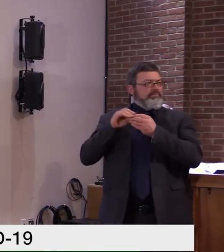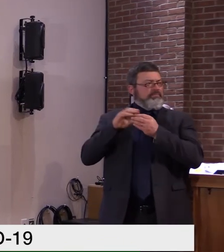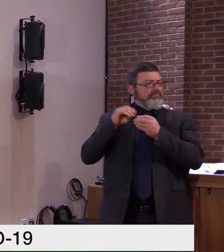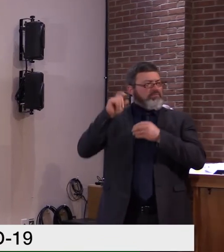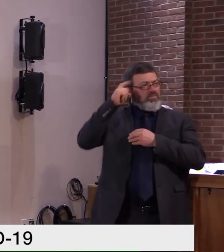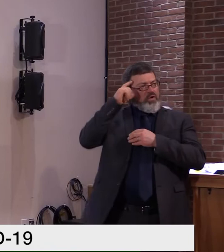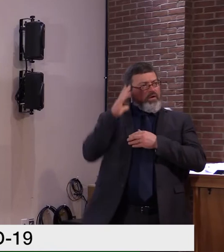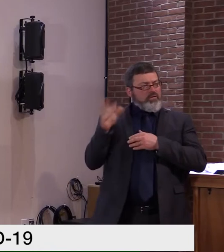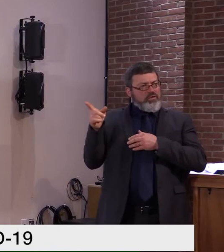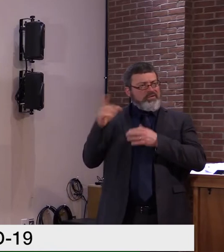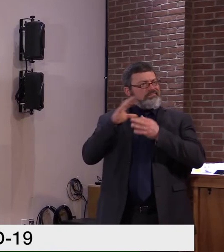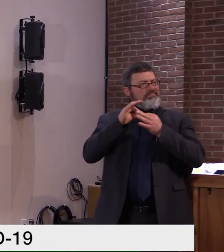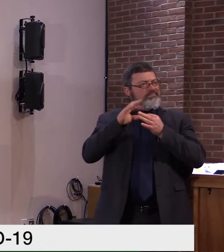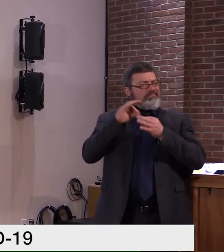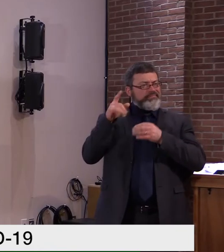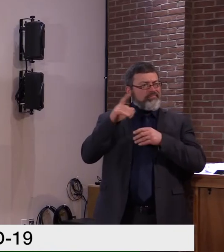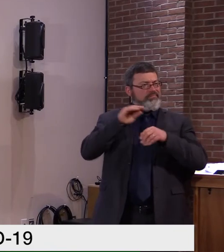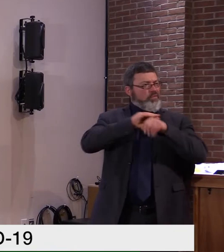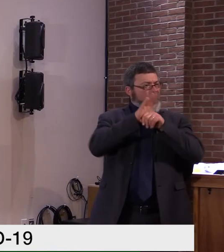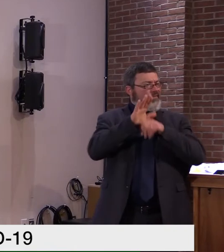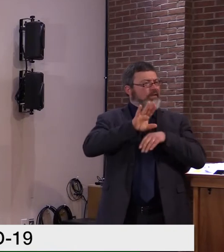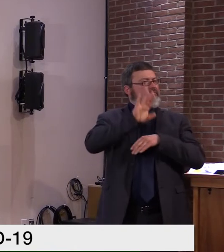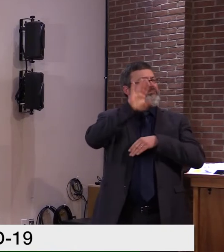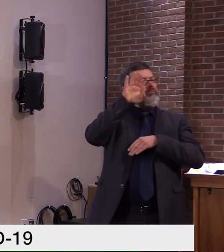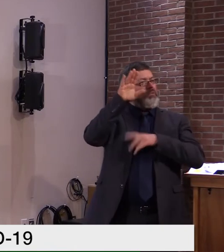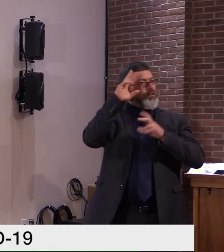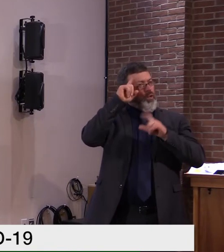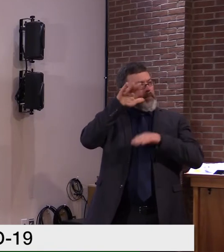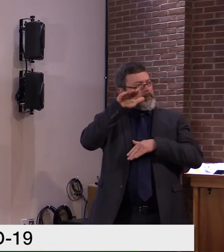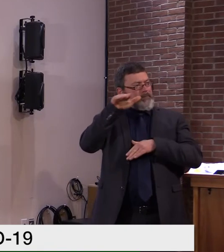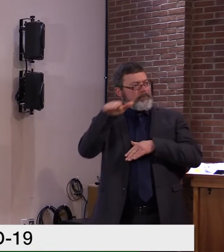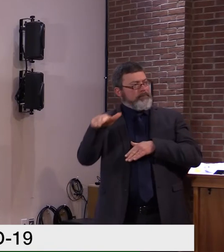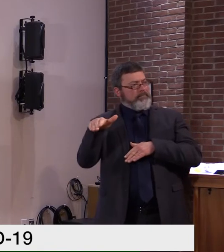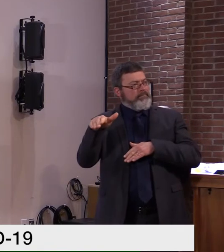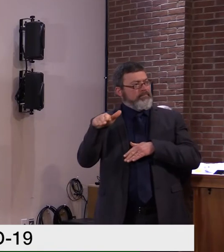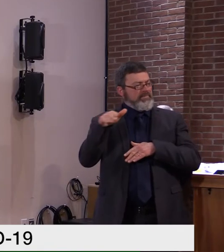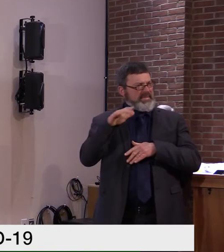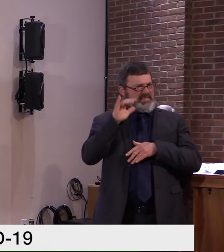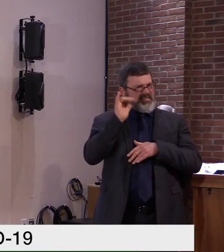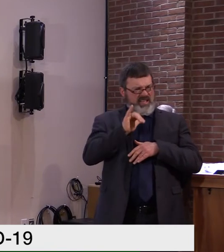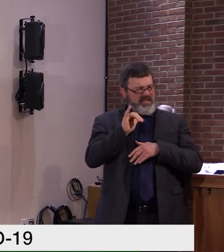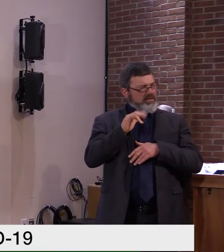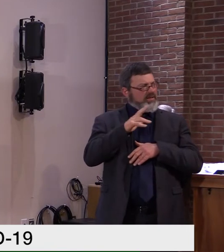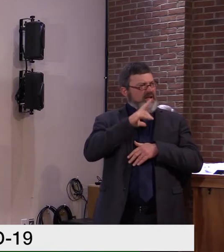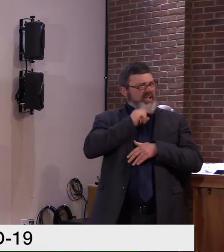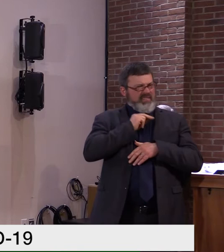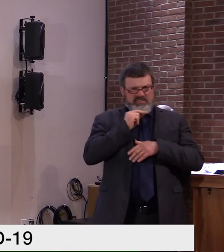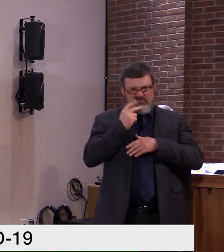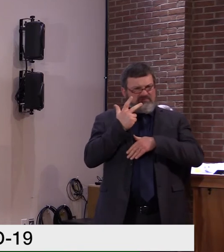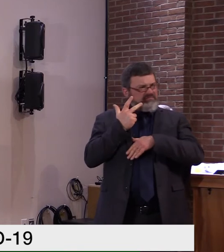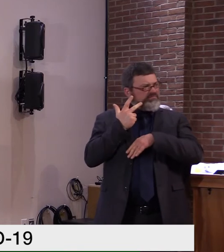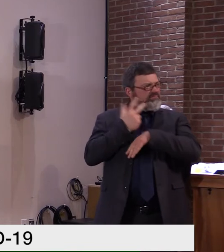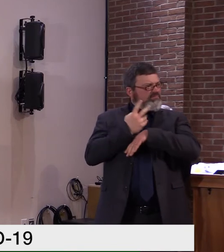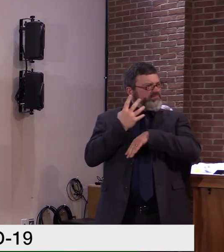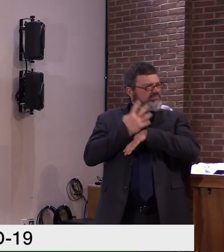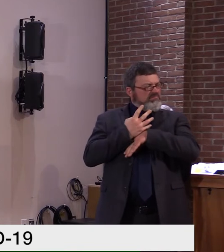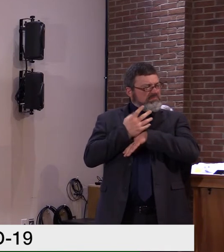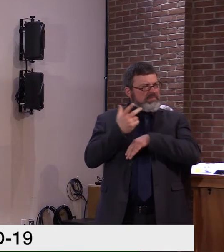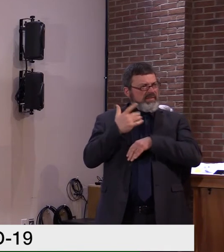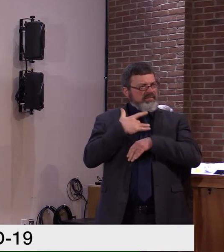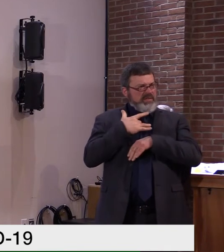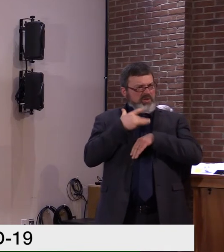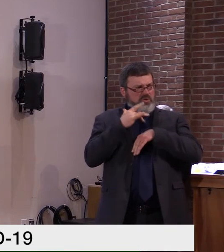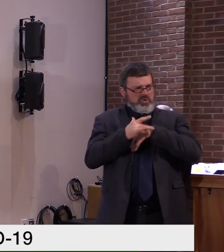during the long weekend. But what level or what degree of fall